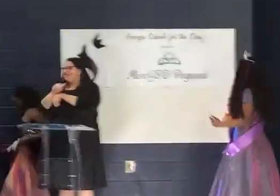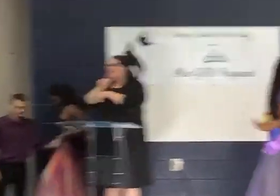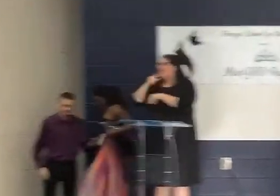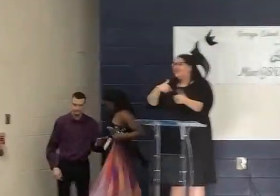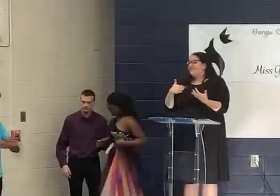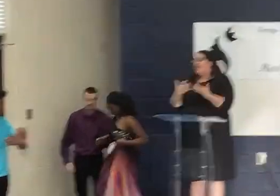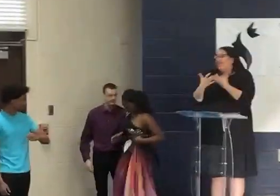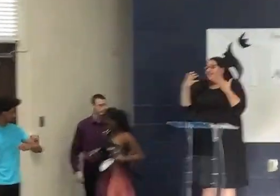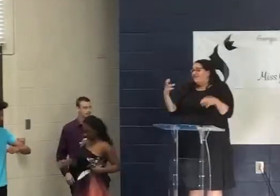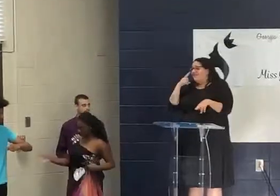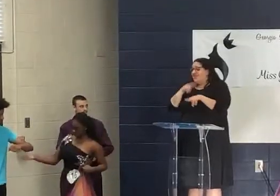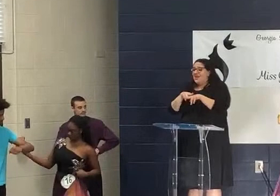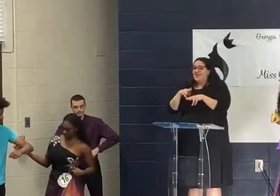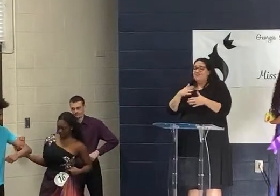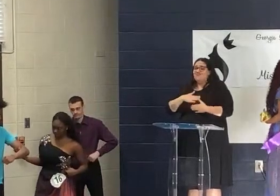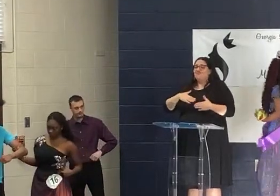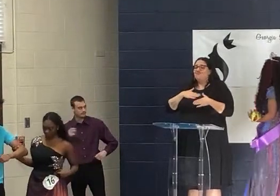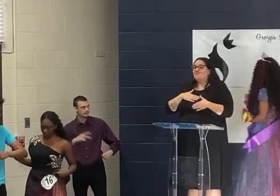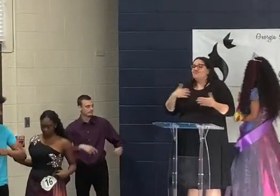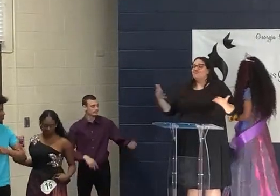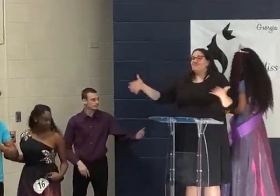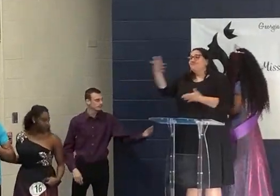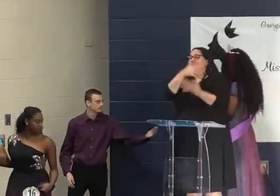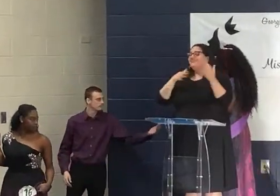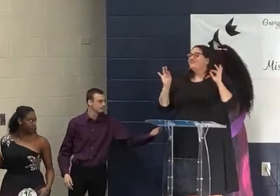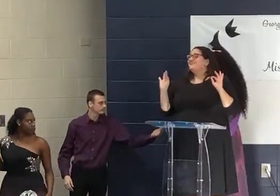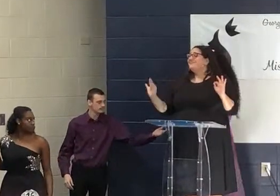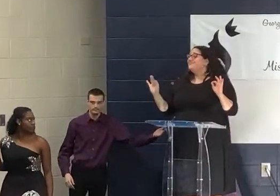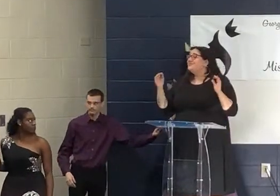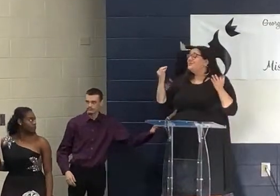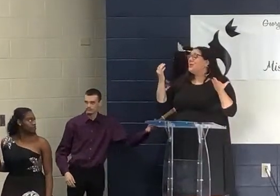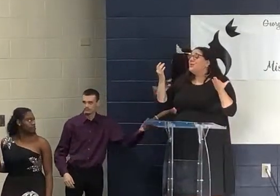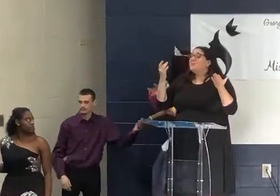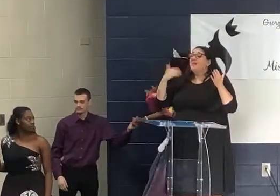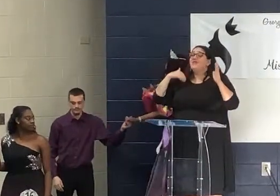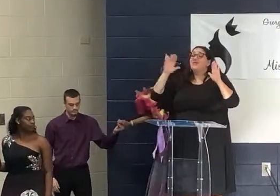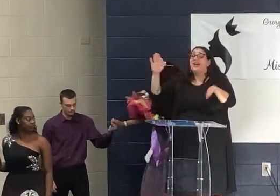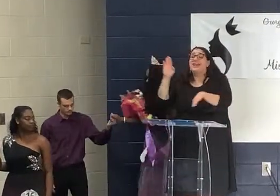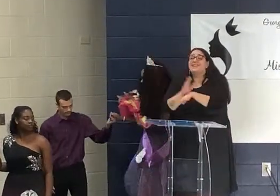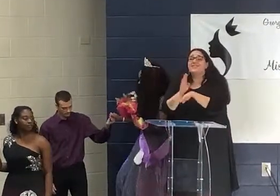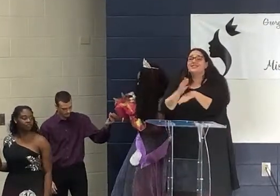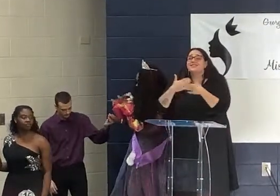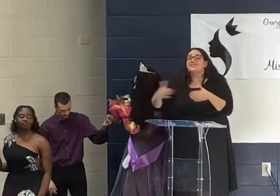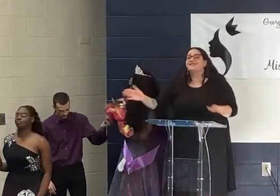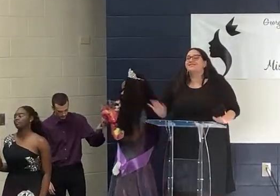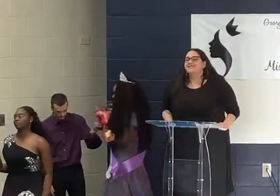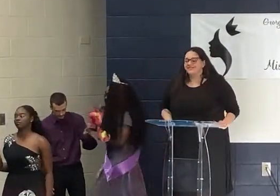much for joining us this evening. I hope you enjoyed yourself, had a lot of fun, been able to mingle. So have a great